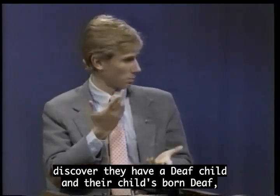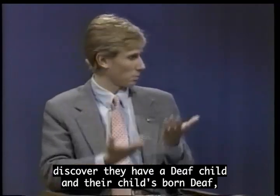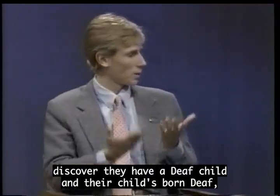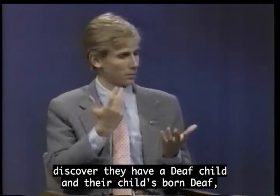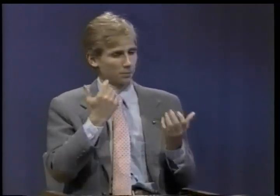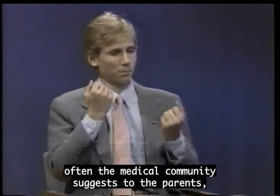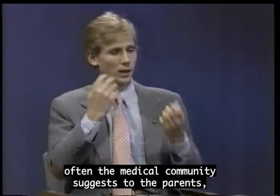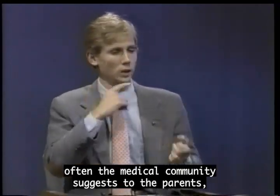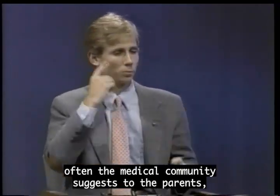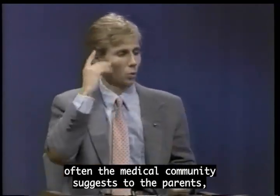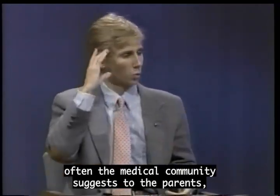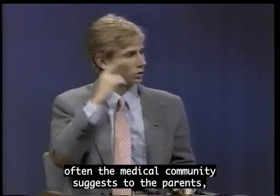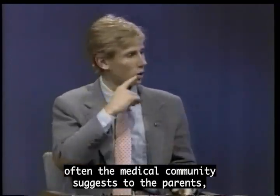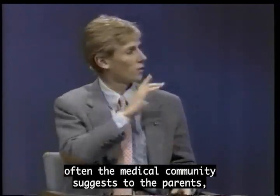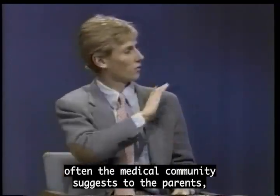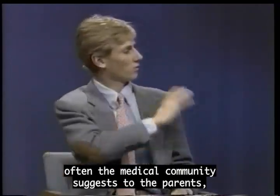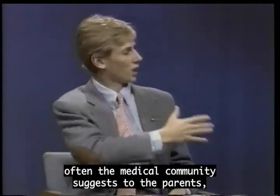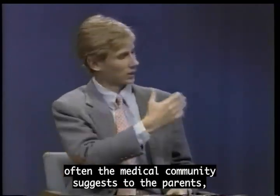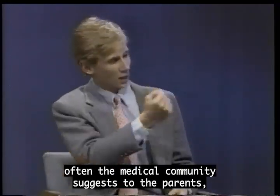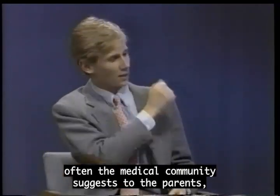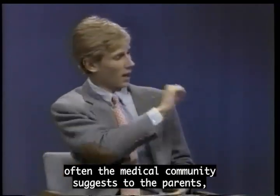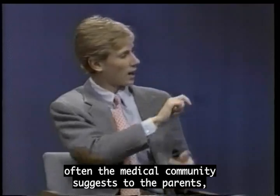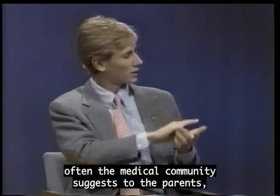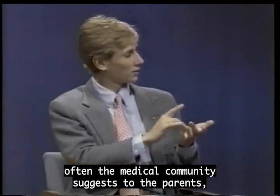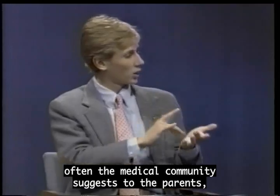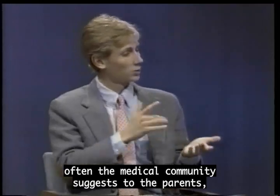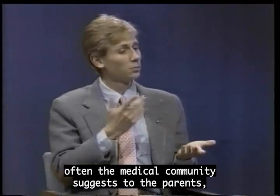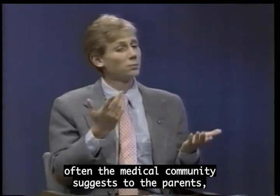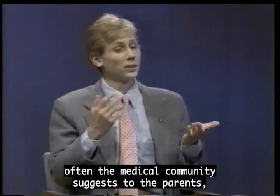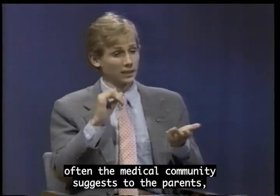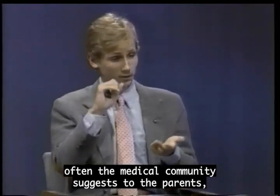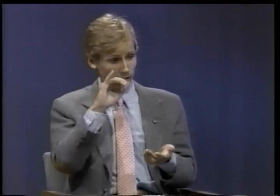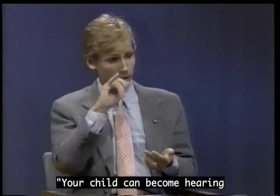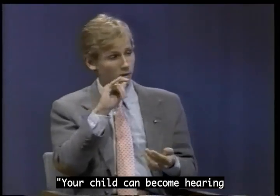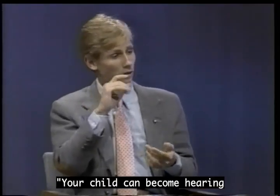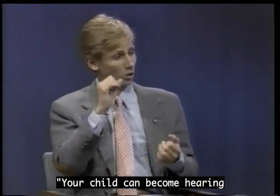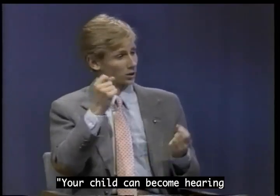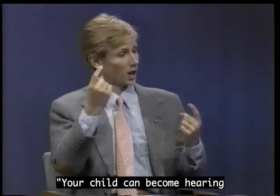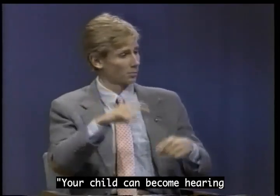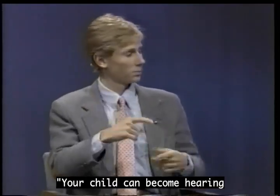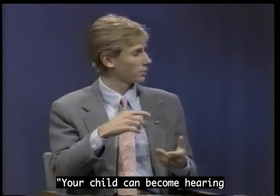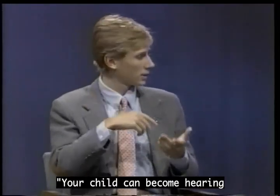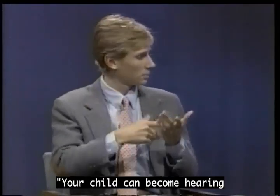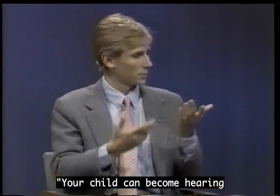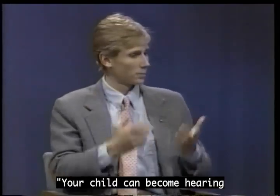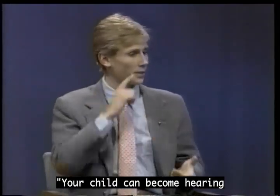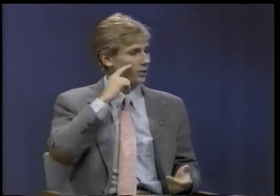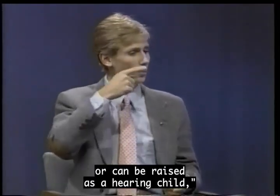the medical community suggests to the parents, your child can become hearing or can be raised as a hearing